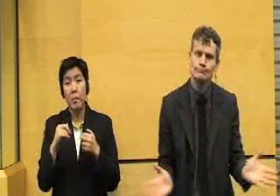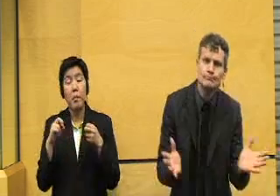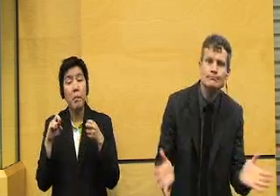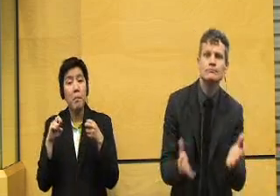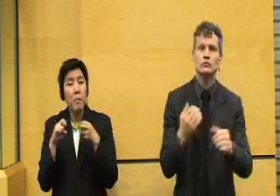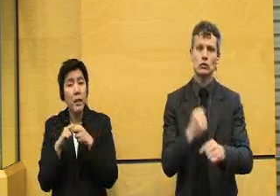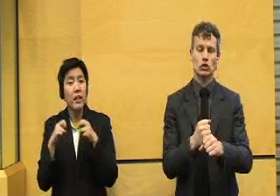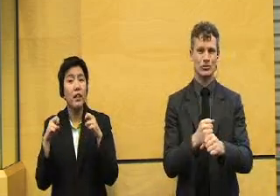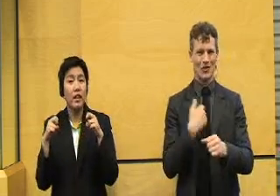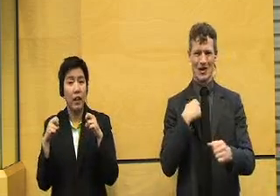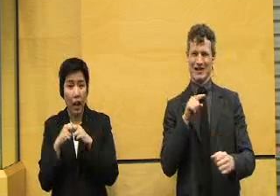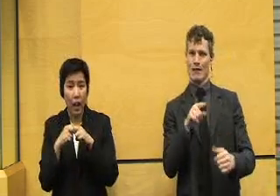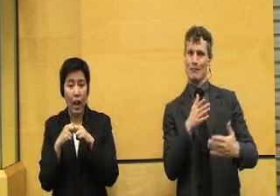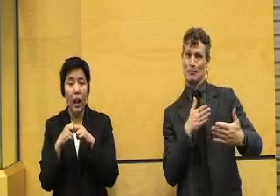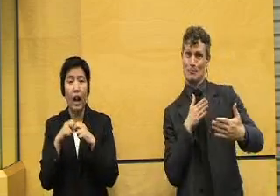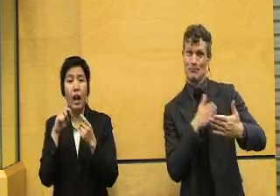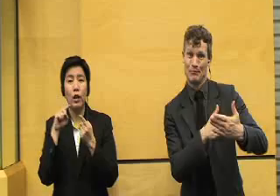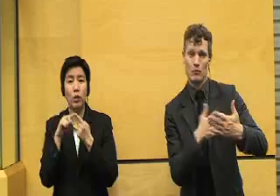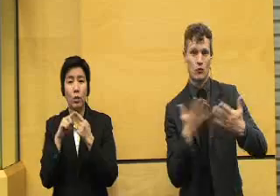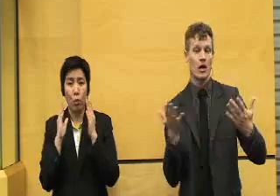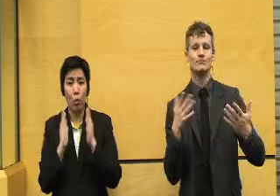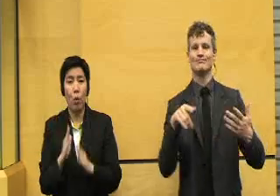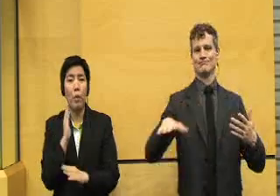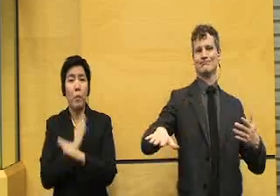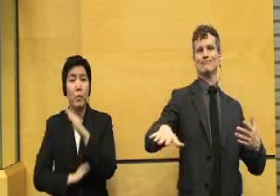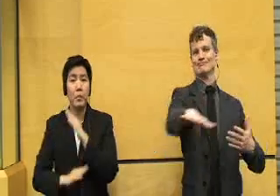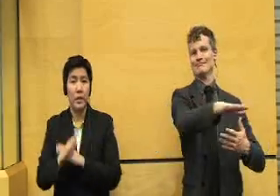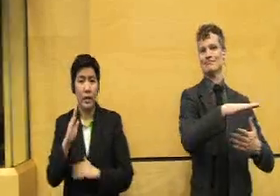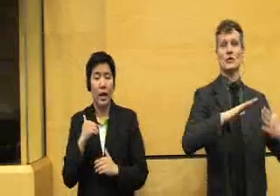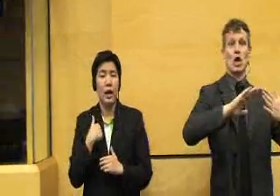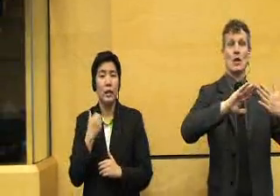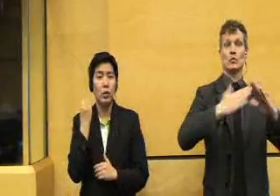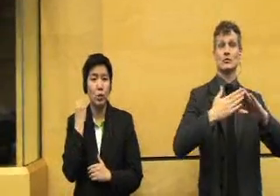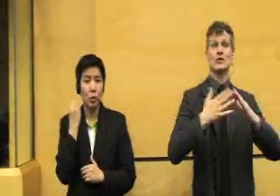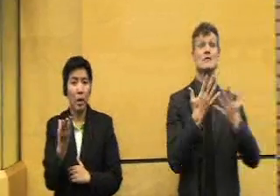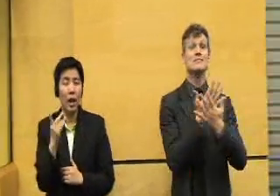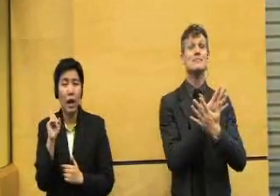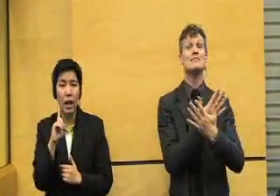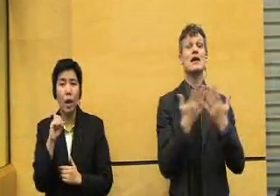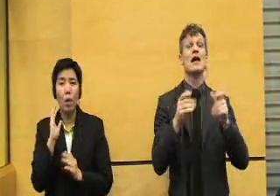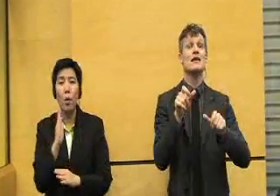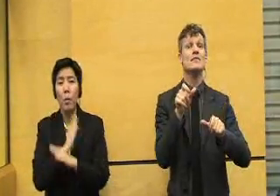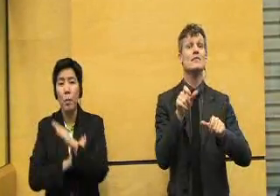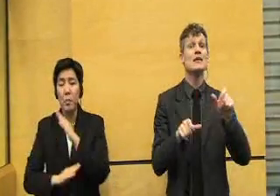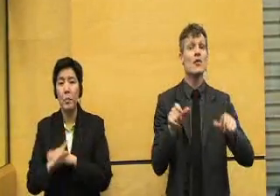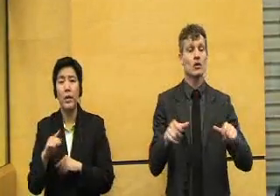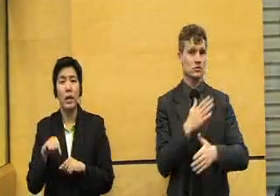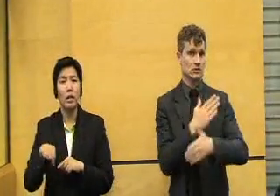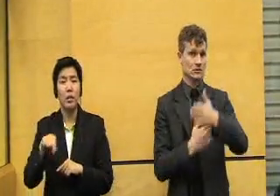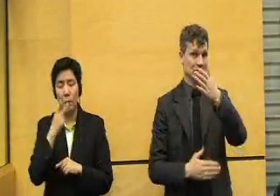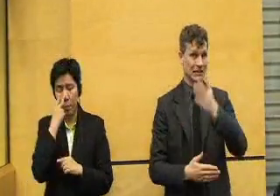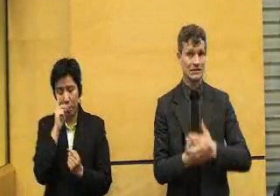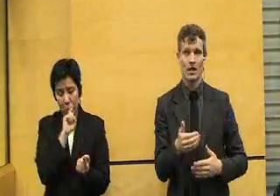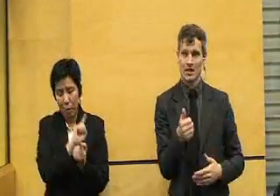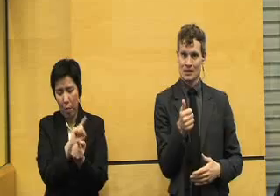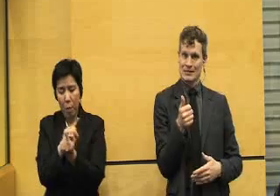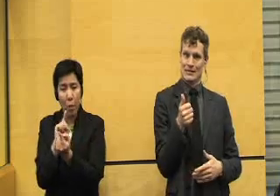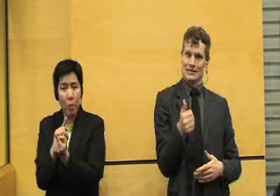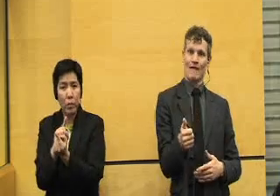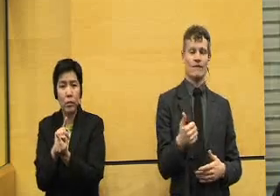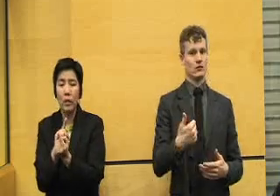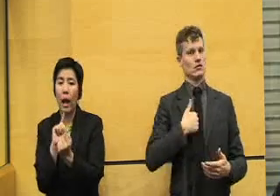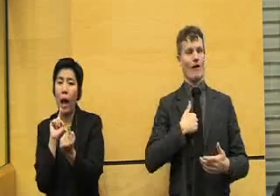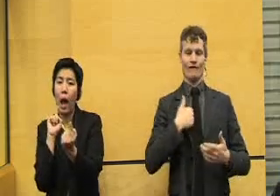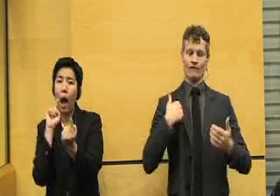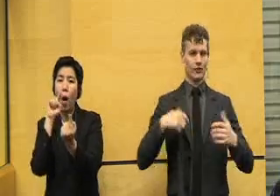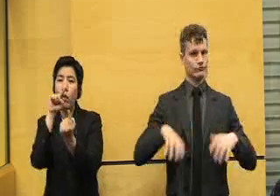obstacle. Many persons with disabilities are entrepreneurs or self-employed, and they need support in the knowledge on how to run a business and in